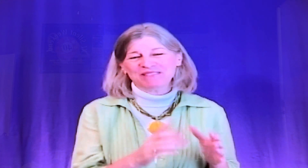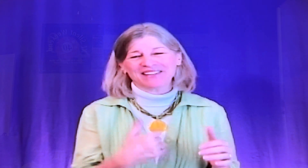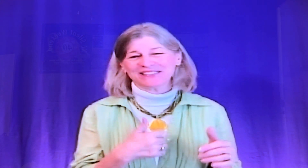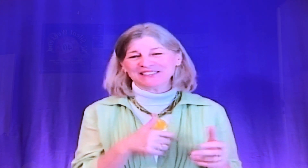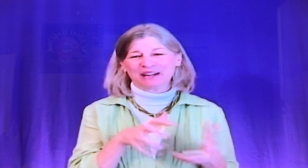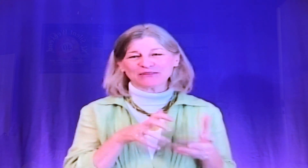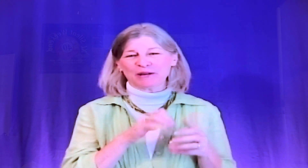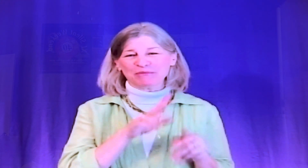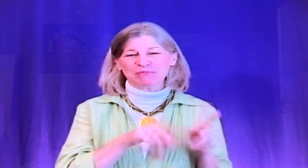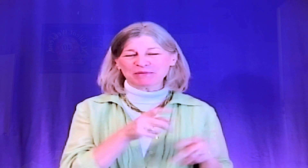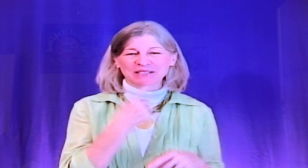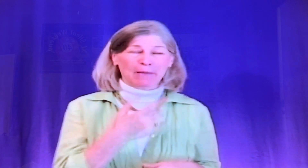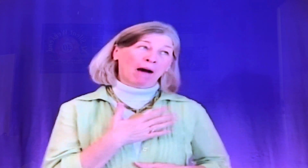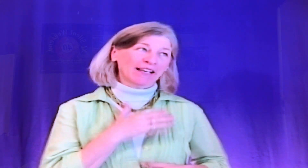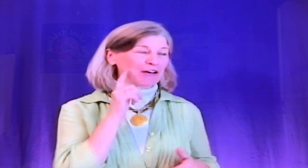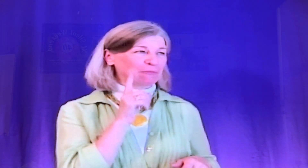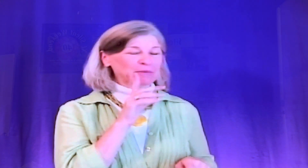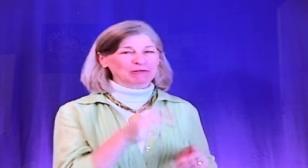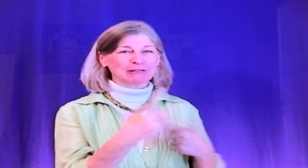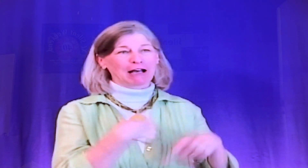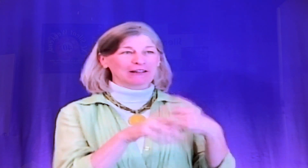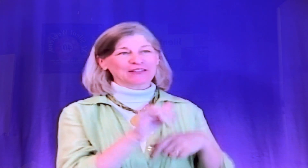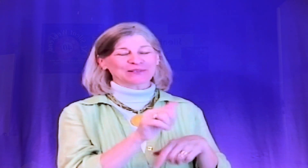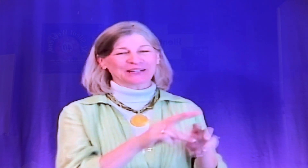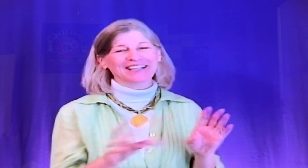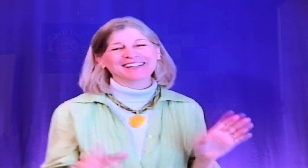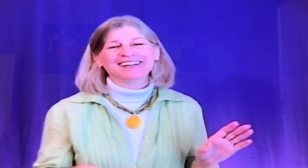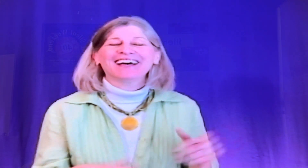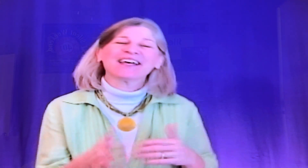always cracks me up when people say, my deaf people sign it this way. Anyway,